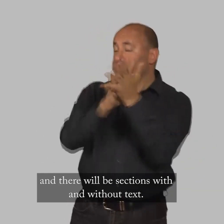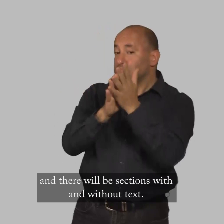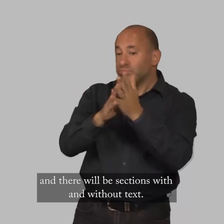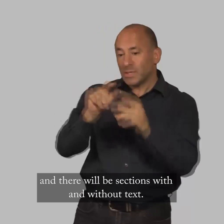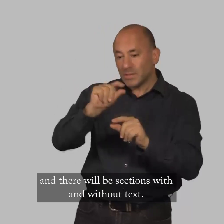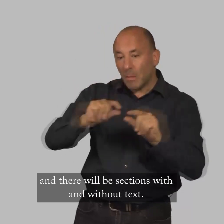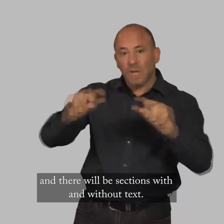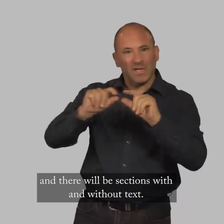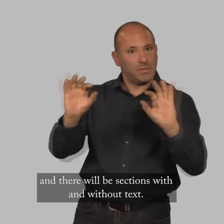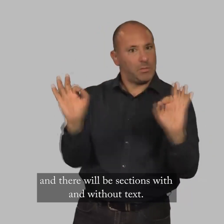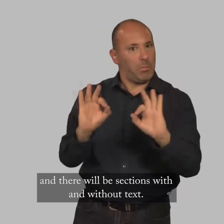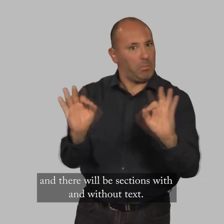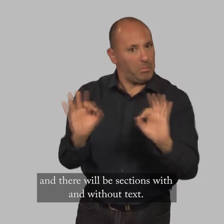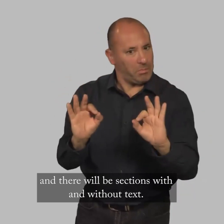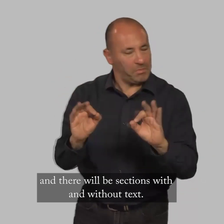without text.